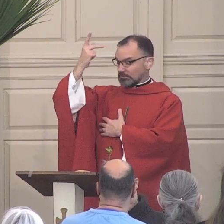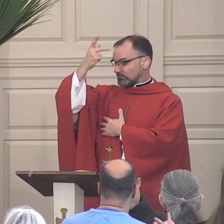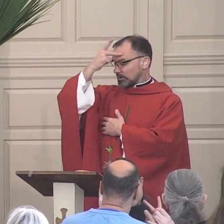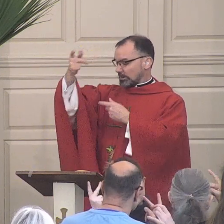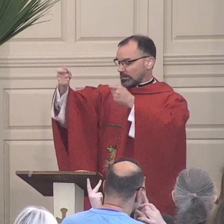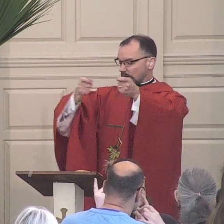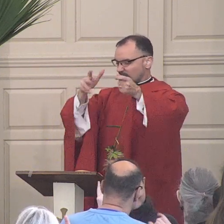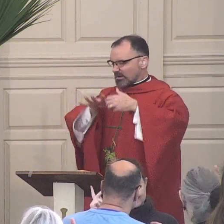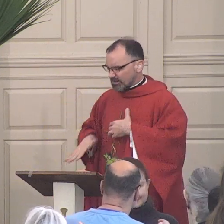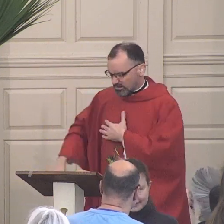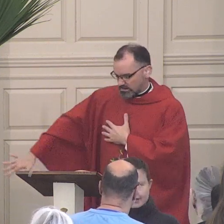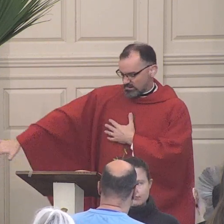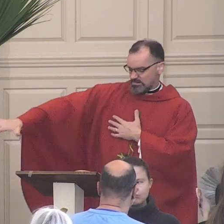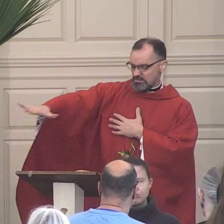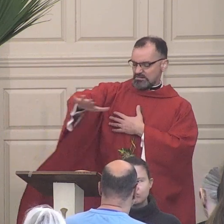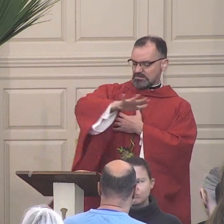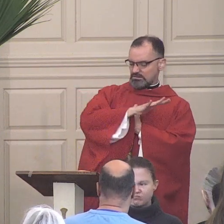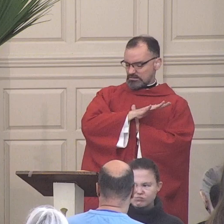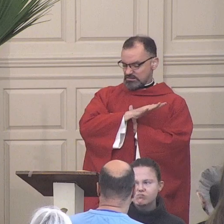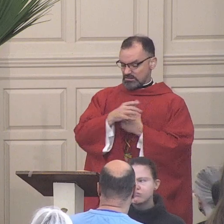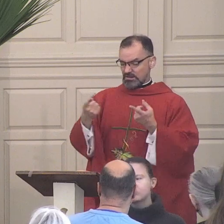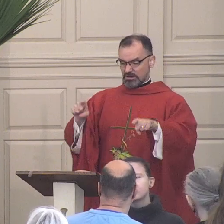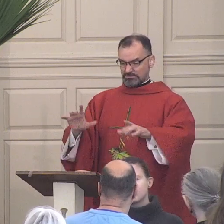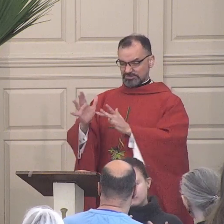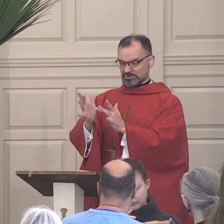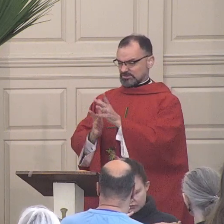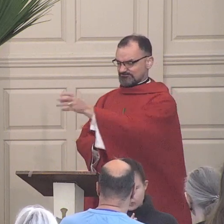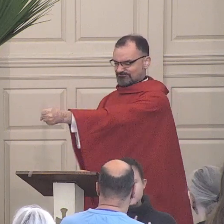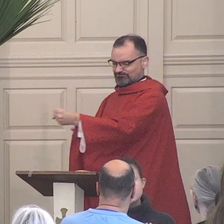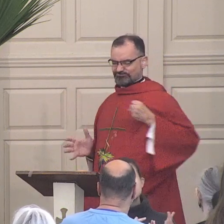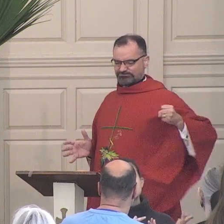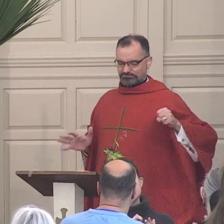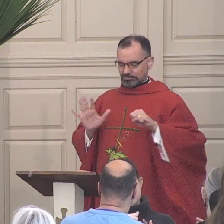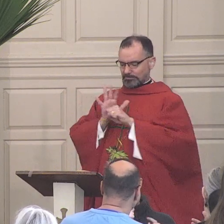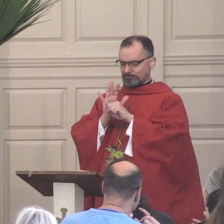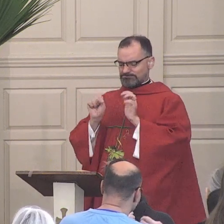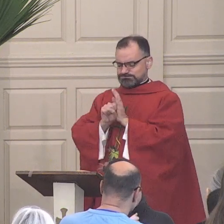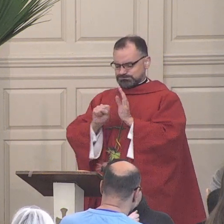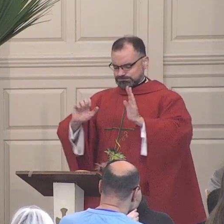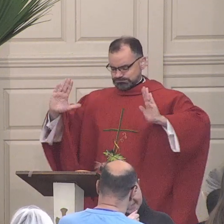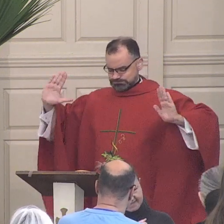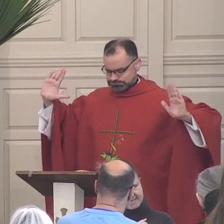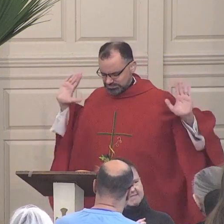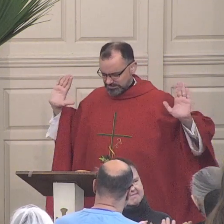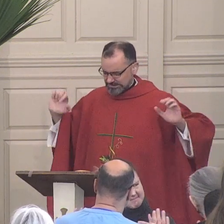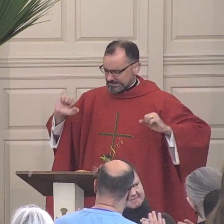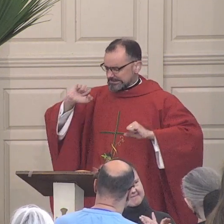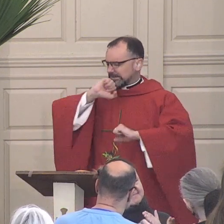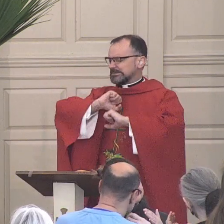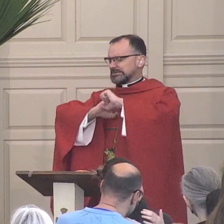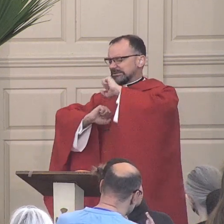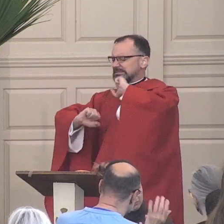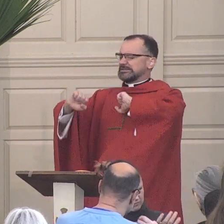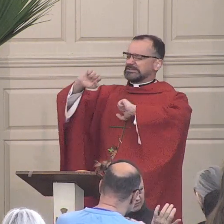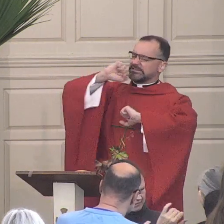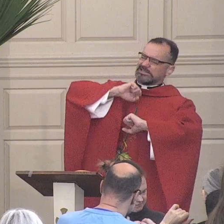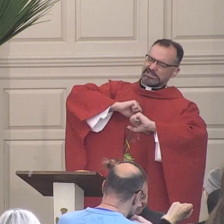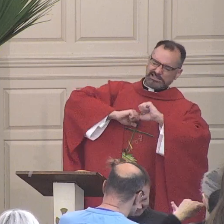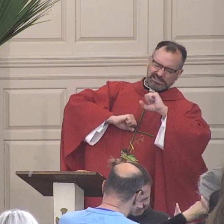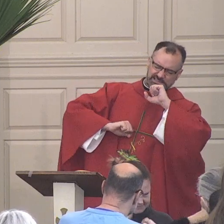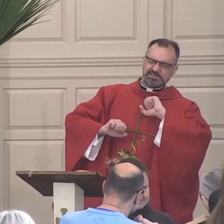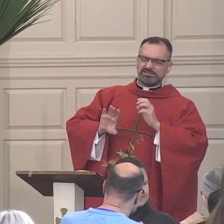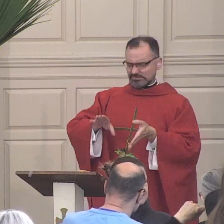will come again in glory to judge the living and the dead, and his kingdom will have no end. I believe in the Holy